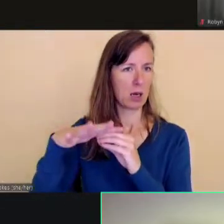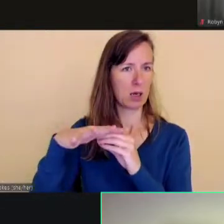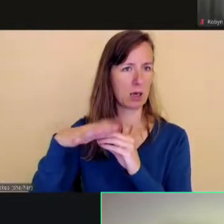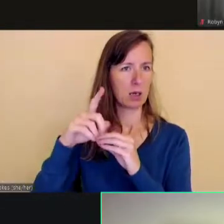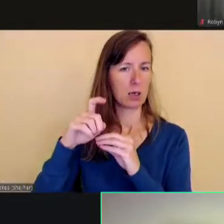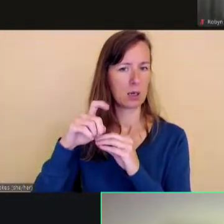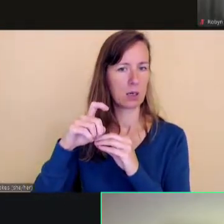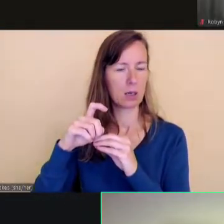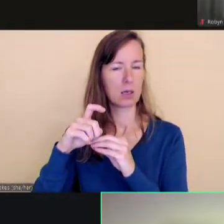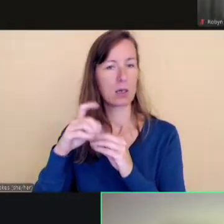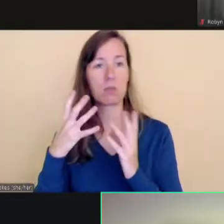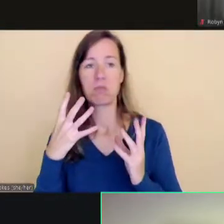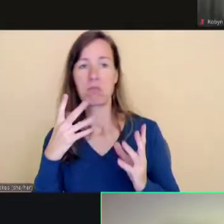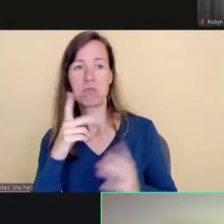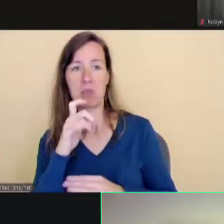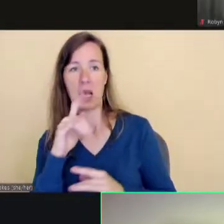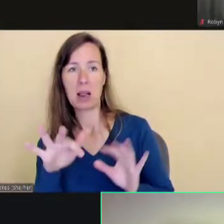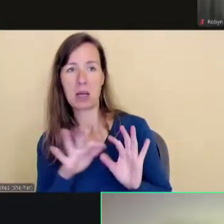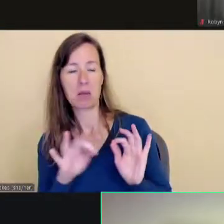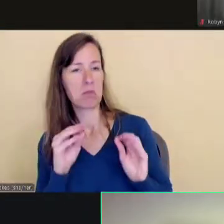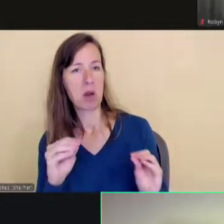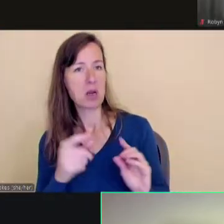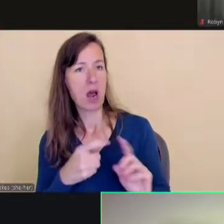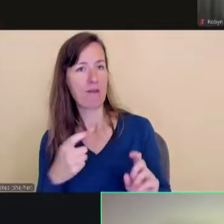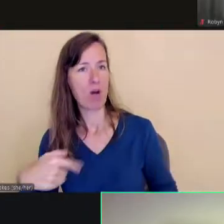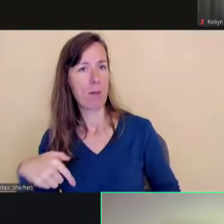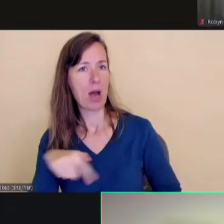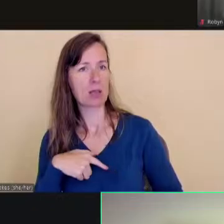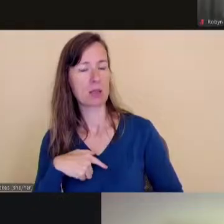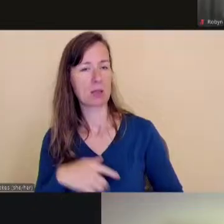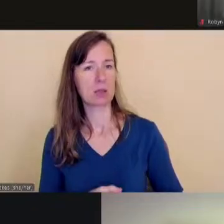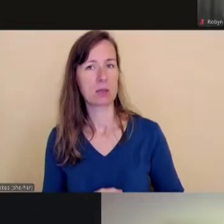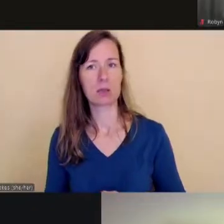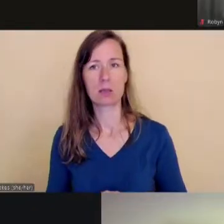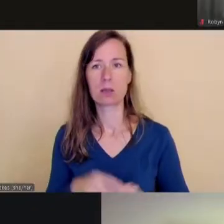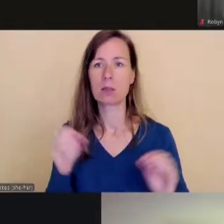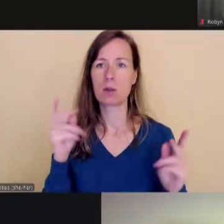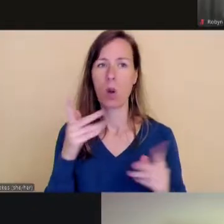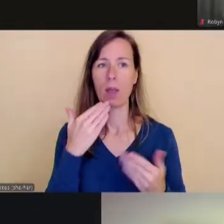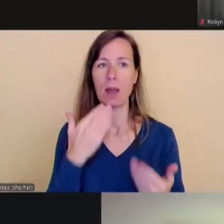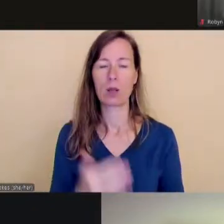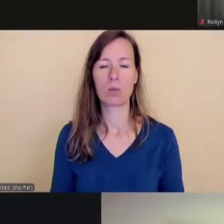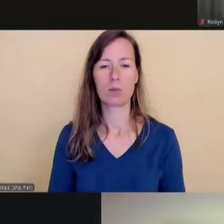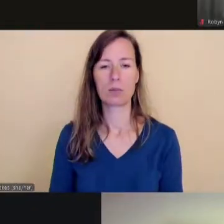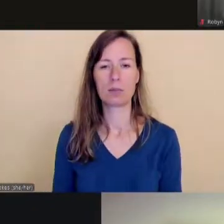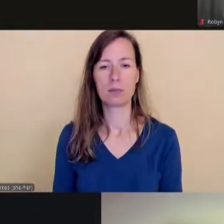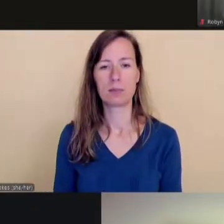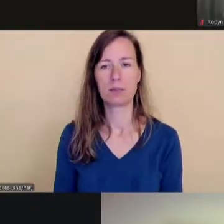None from us. Okay. Yeah. All right. Thank you. Mm-hmm.